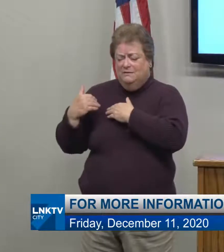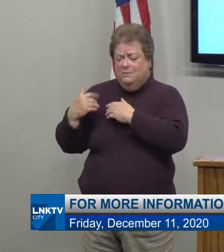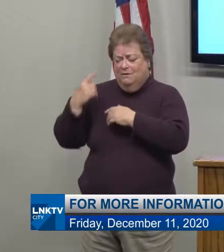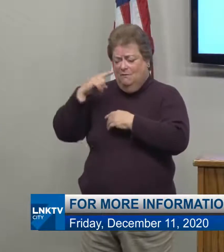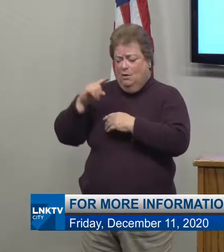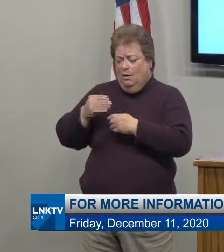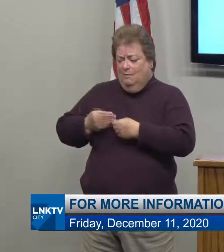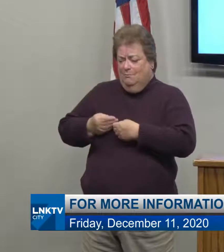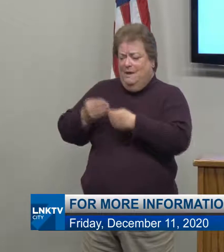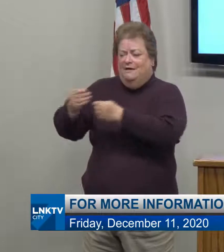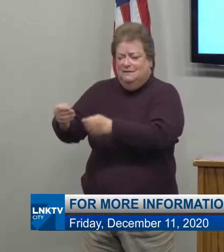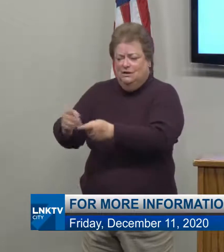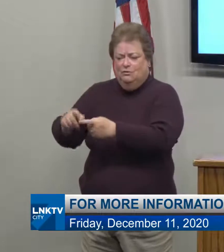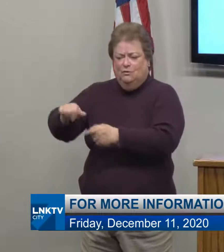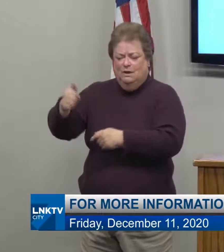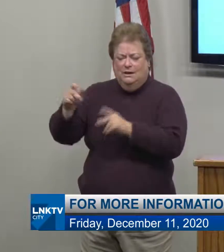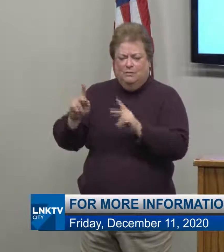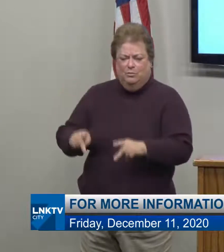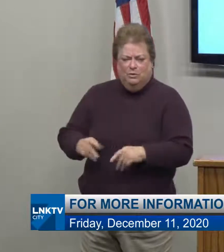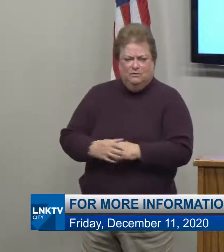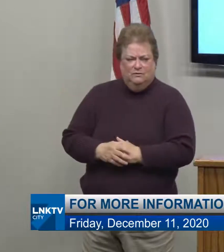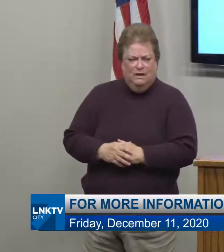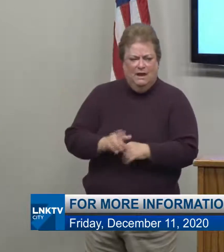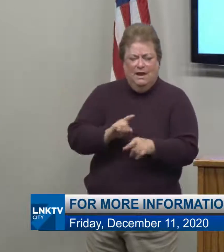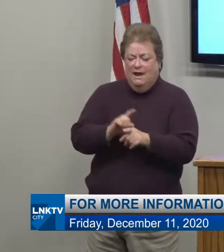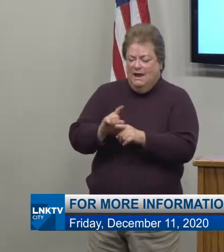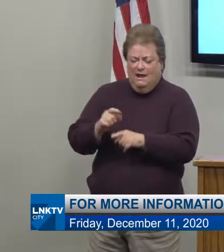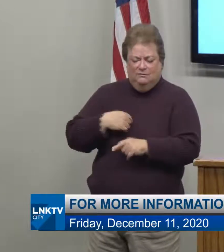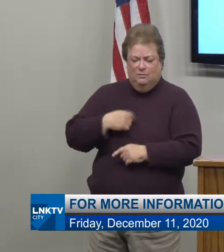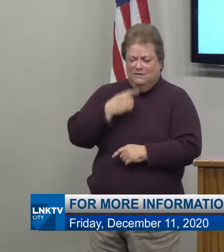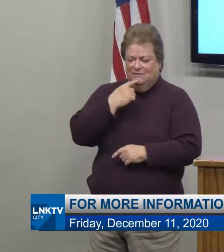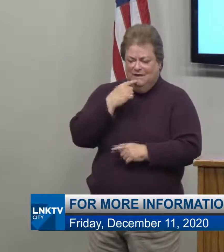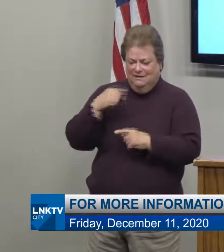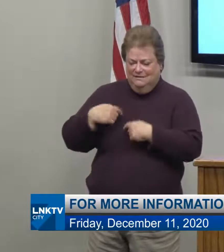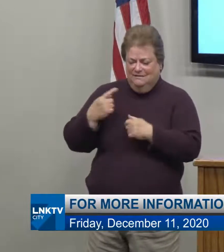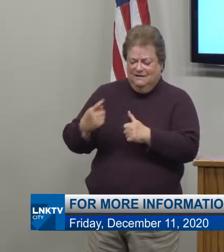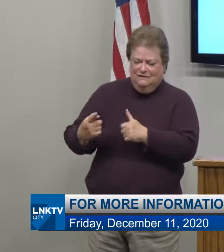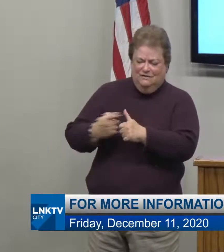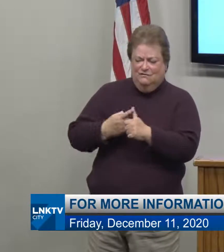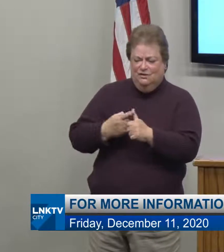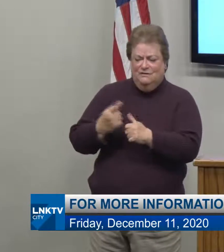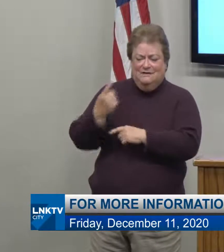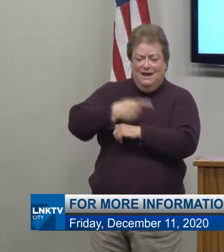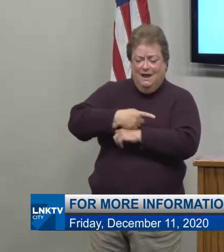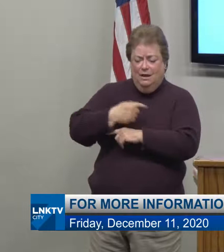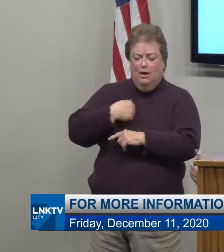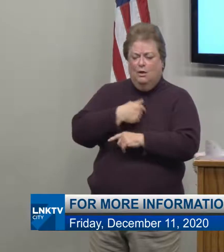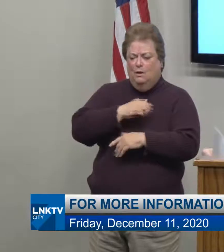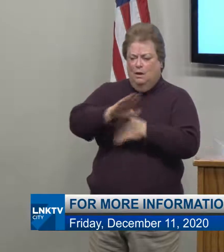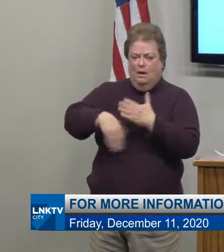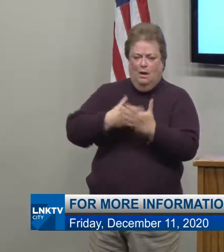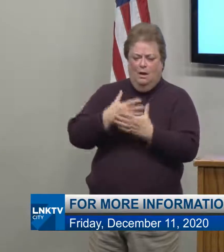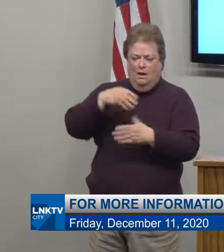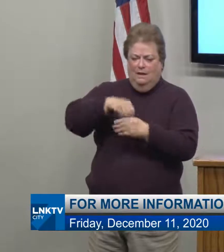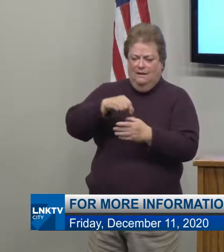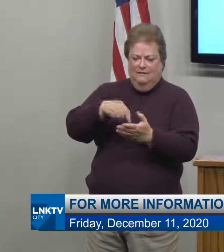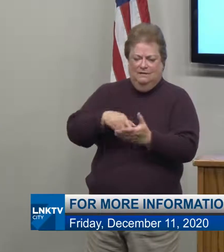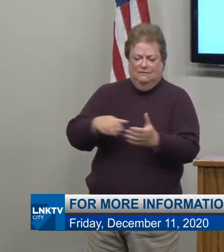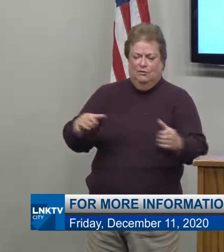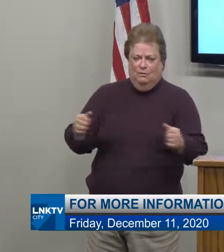someone else. As we've been saying since the first day, we are all in this together.